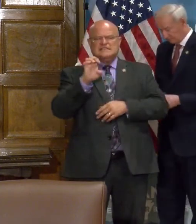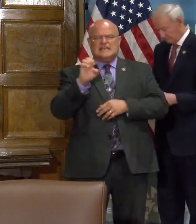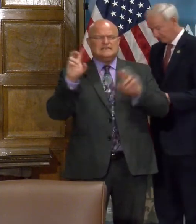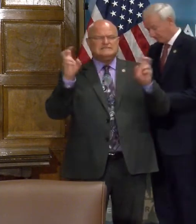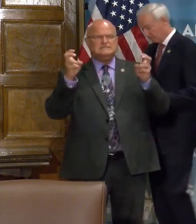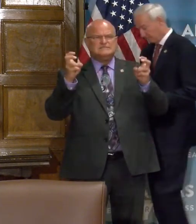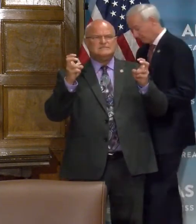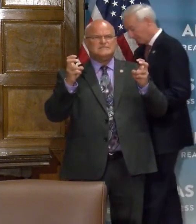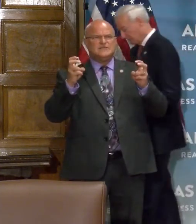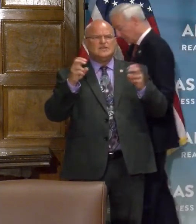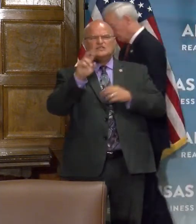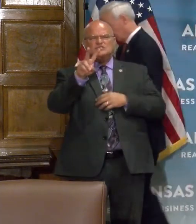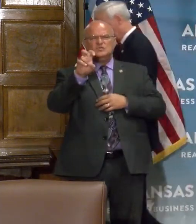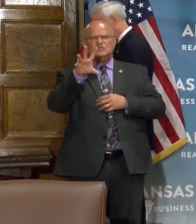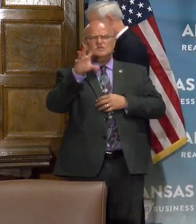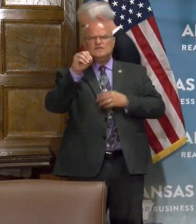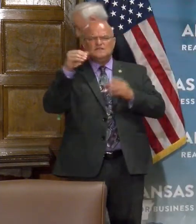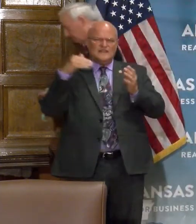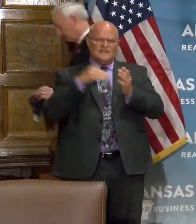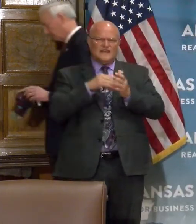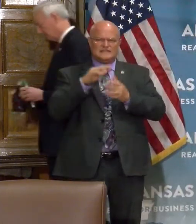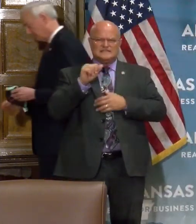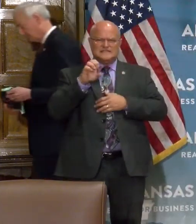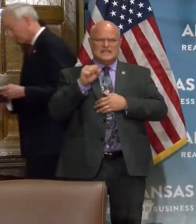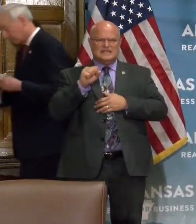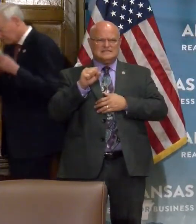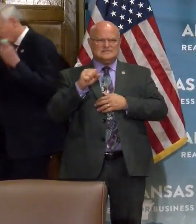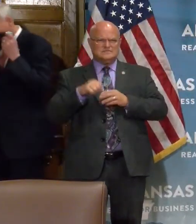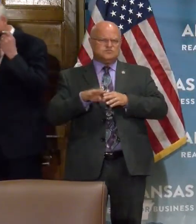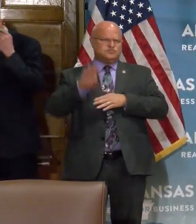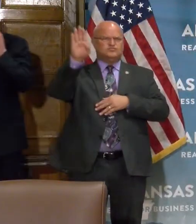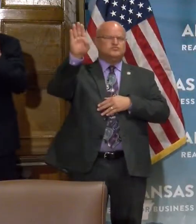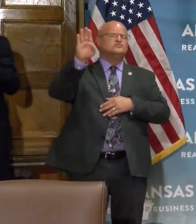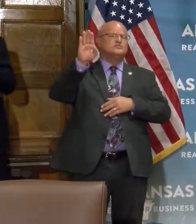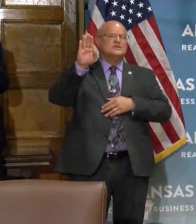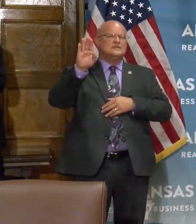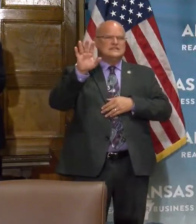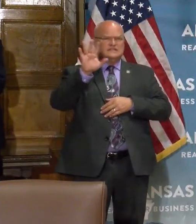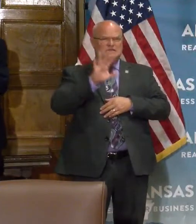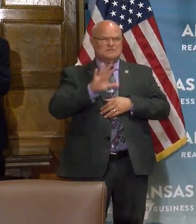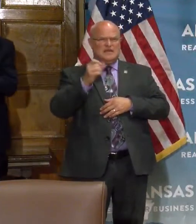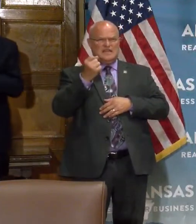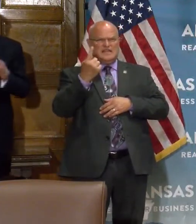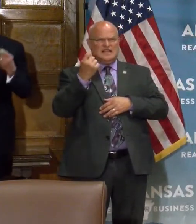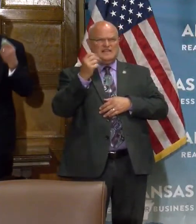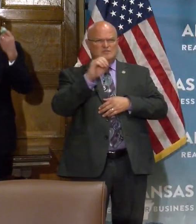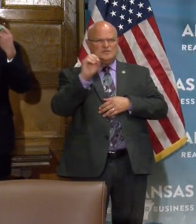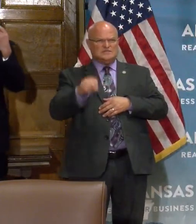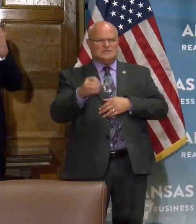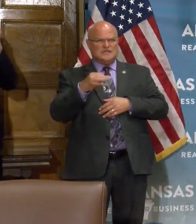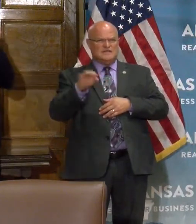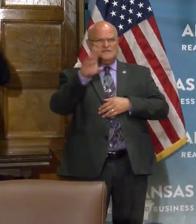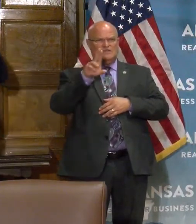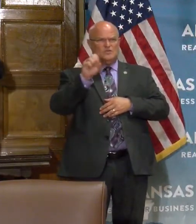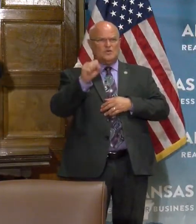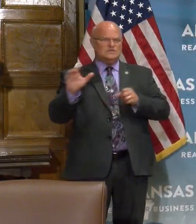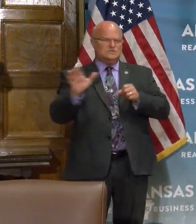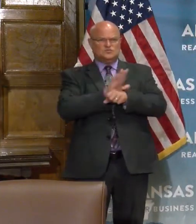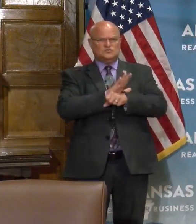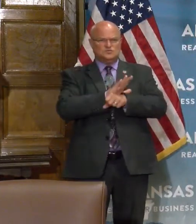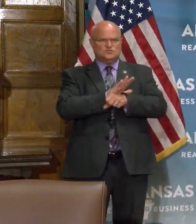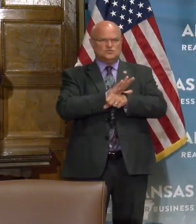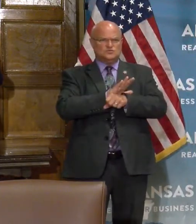of potential 250,000 cases is about 11% of the U.S.'s